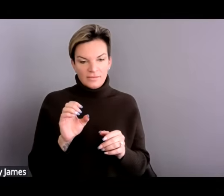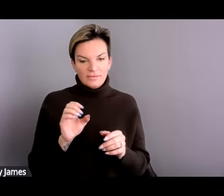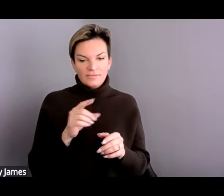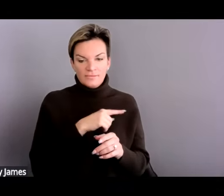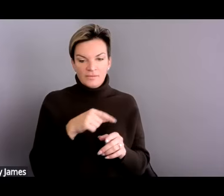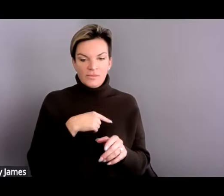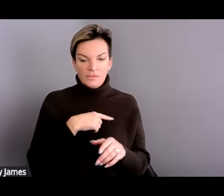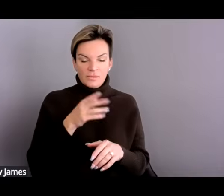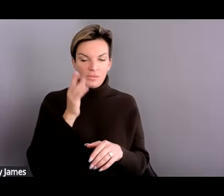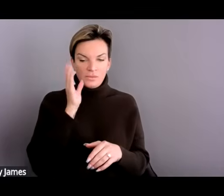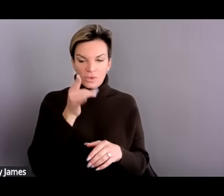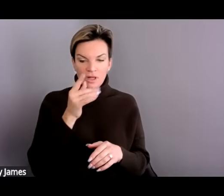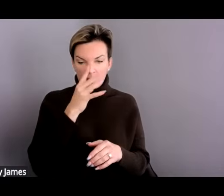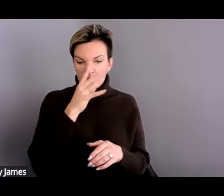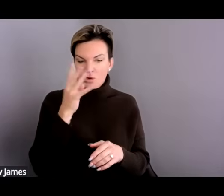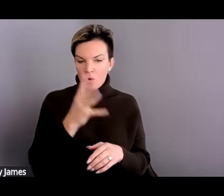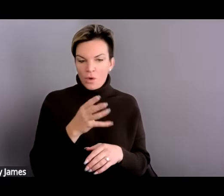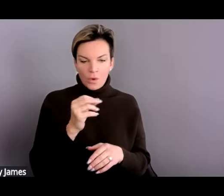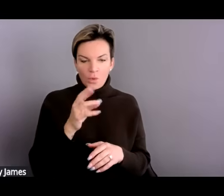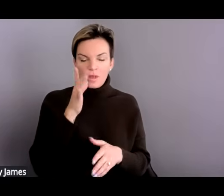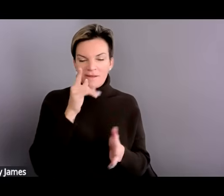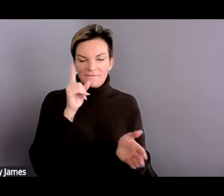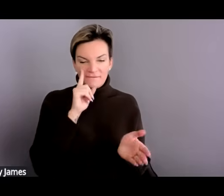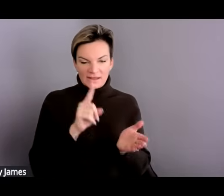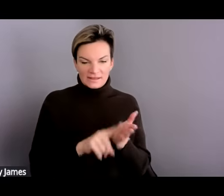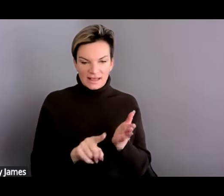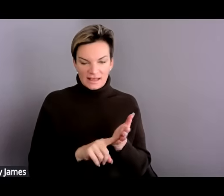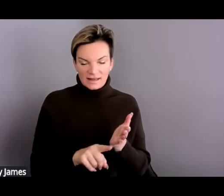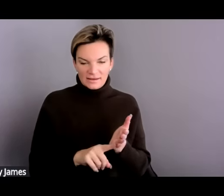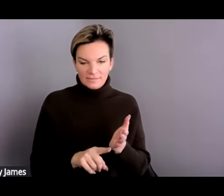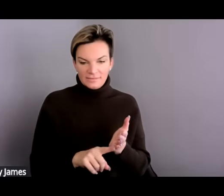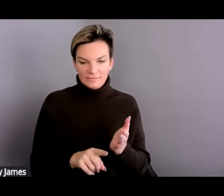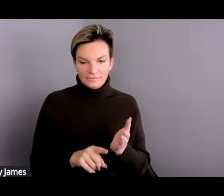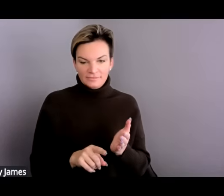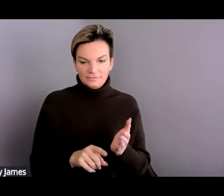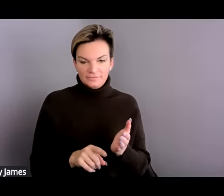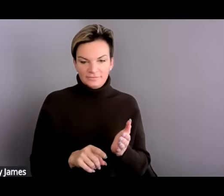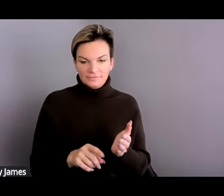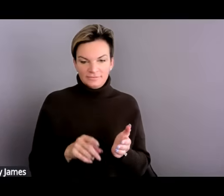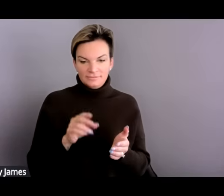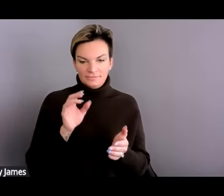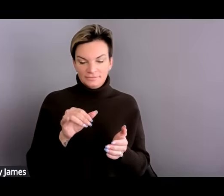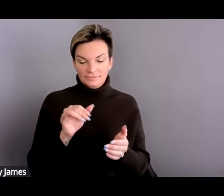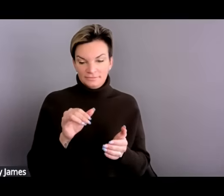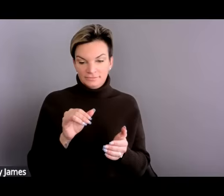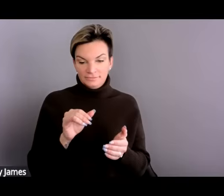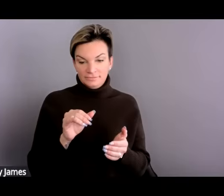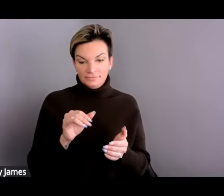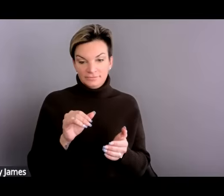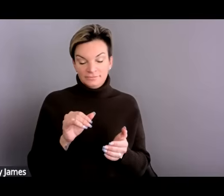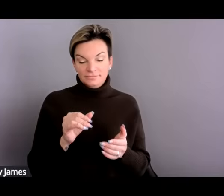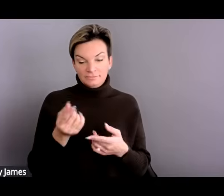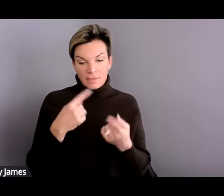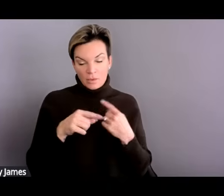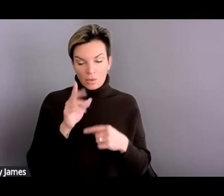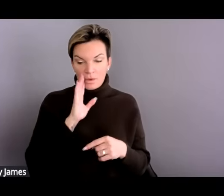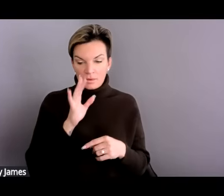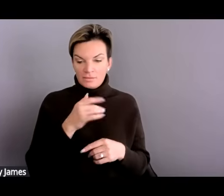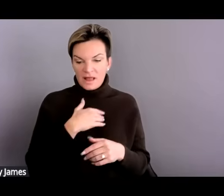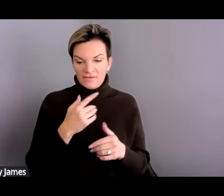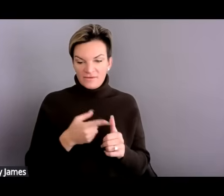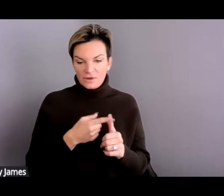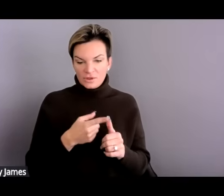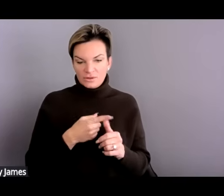it or are you going to investigate it? It's coming. I'm just, again, as with my first point here